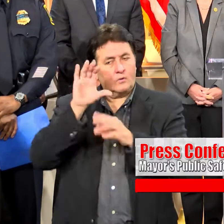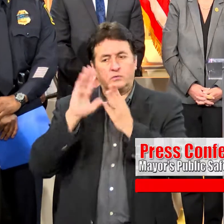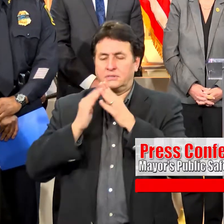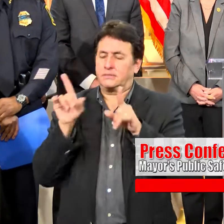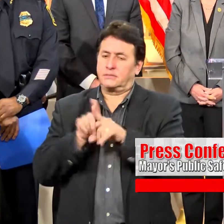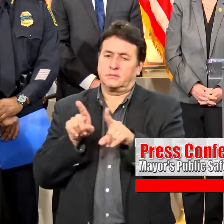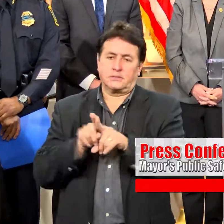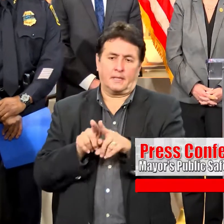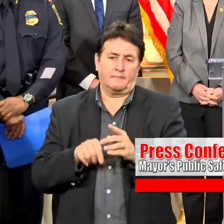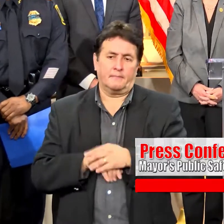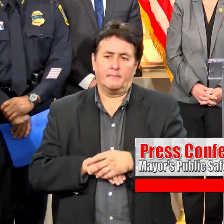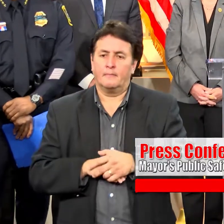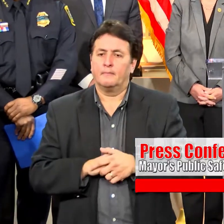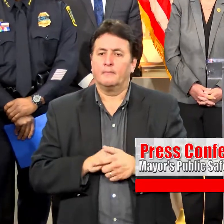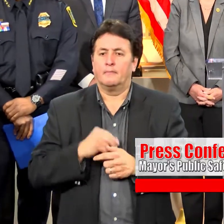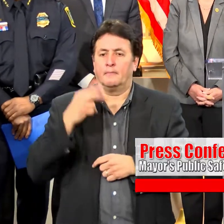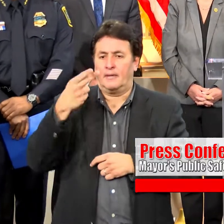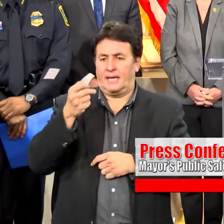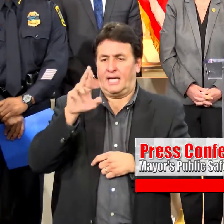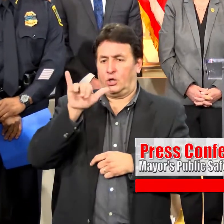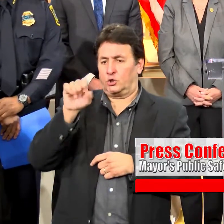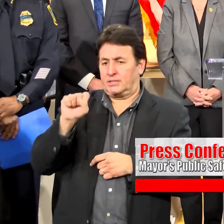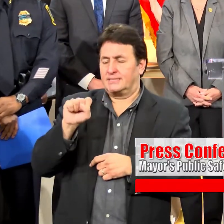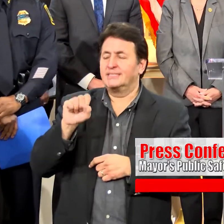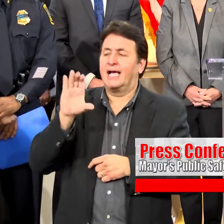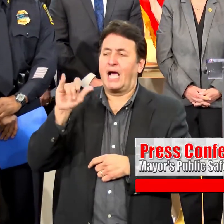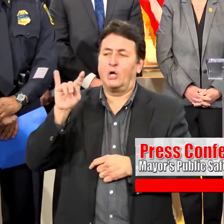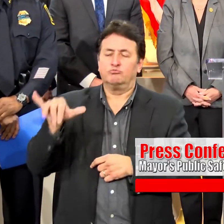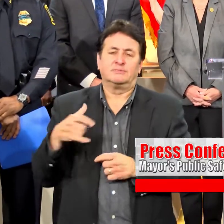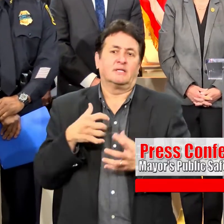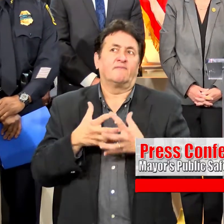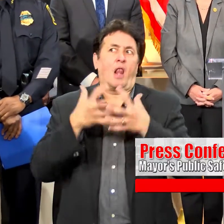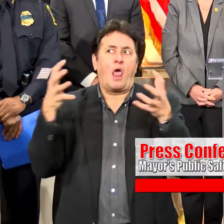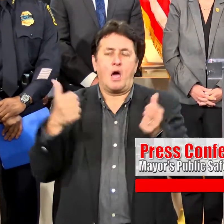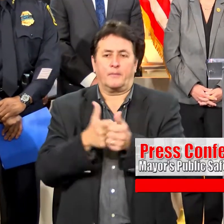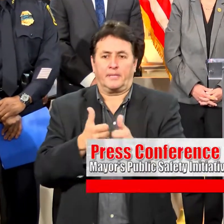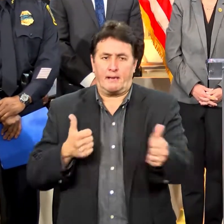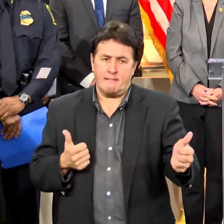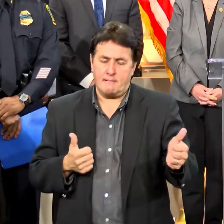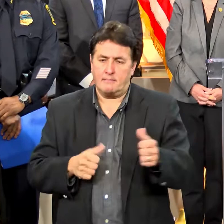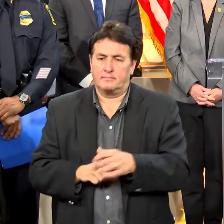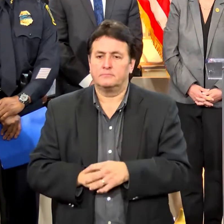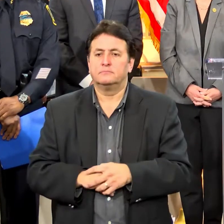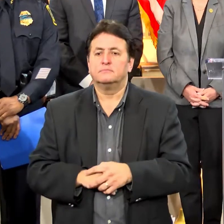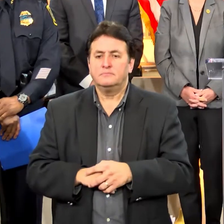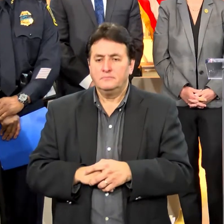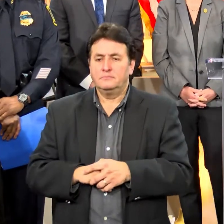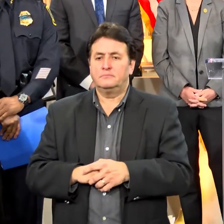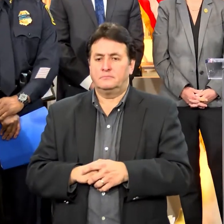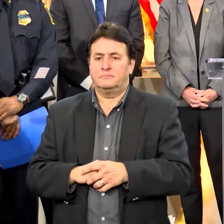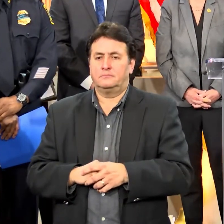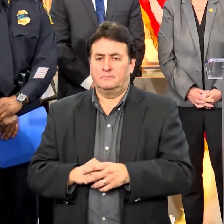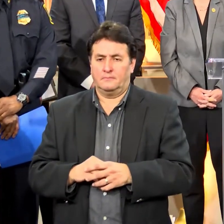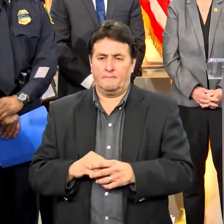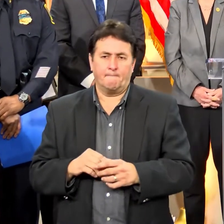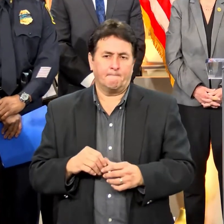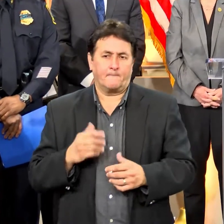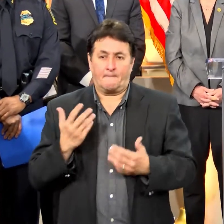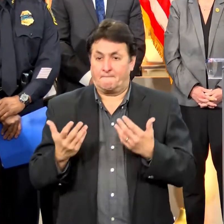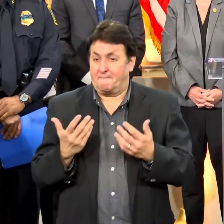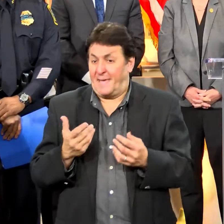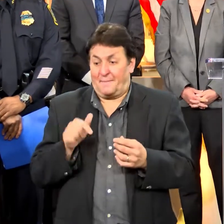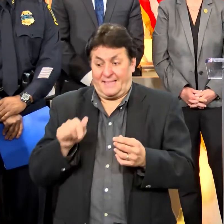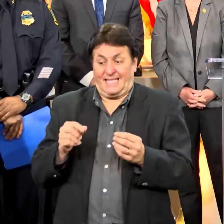backlog court cases than any other city in Texas, and probably more than any other in the country, with more